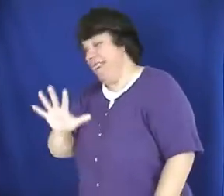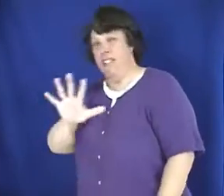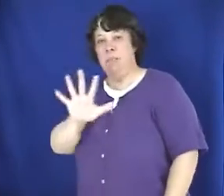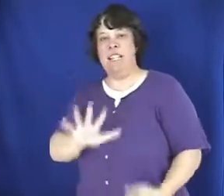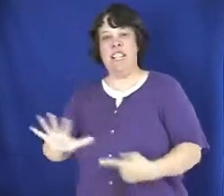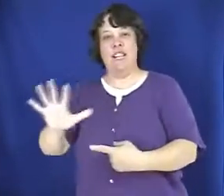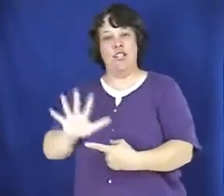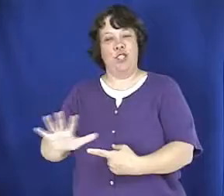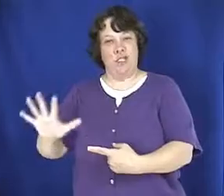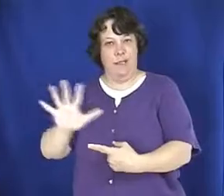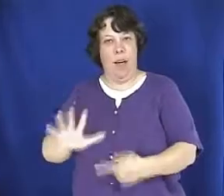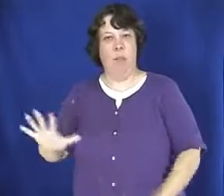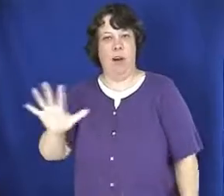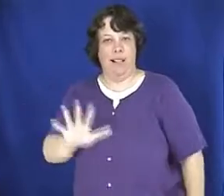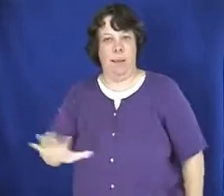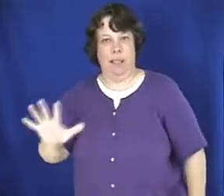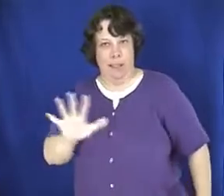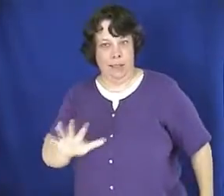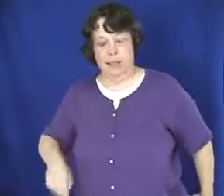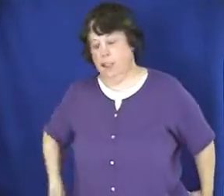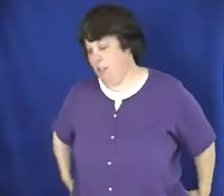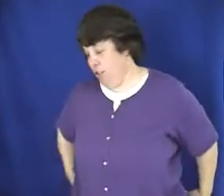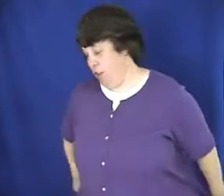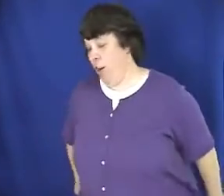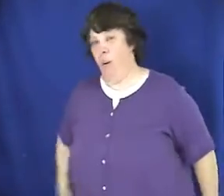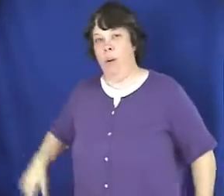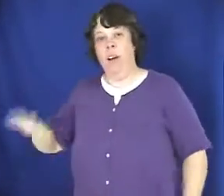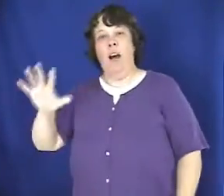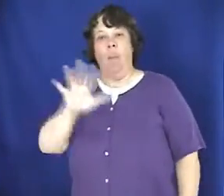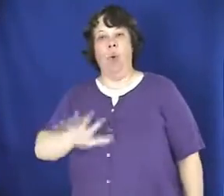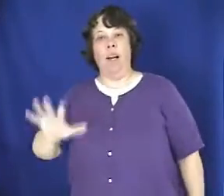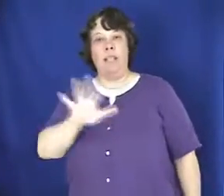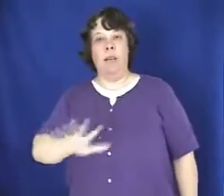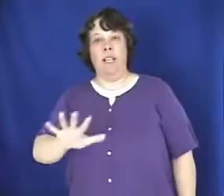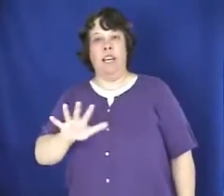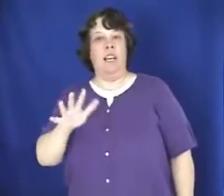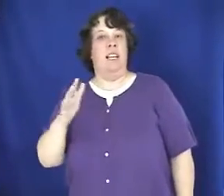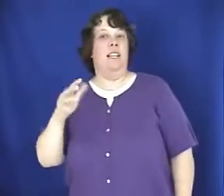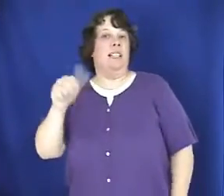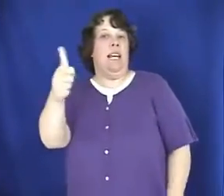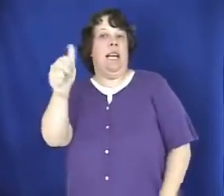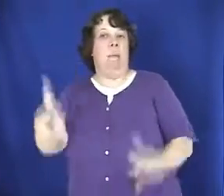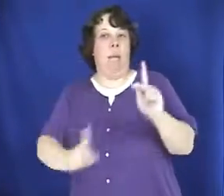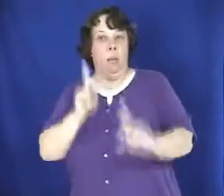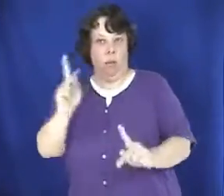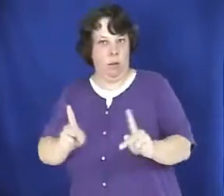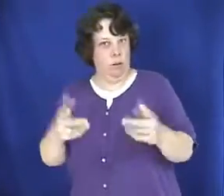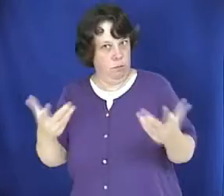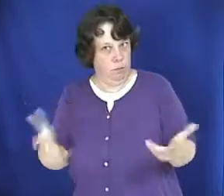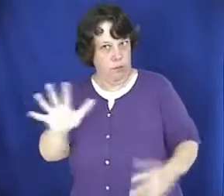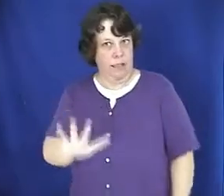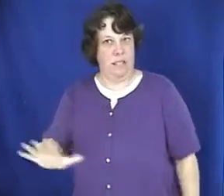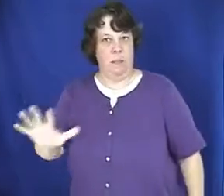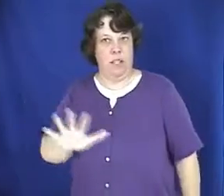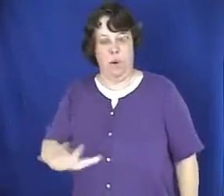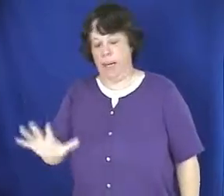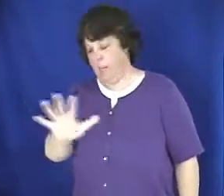This means ish, approximately. So approximately 10 people. This means